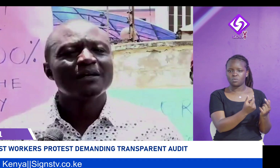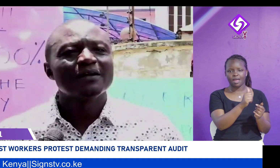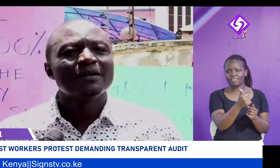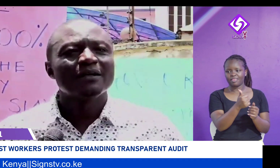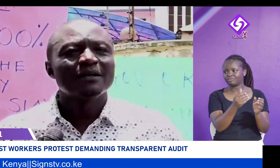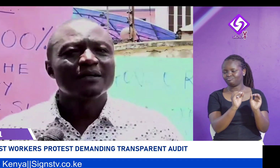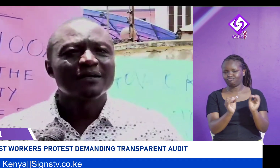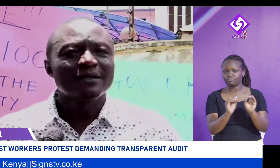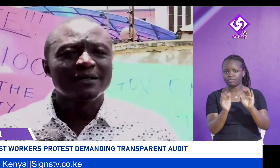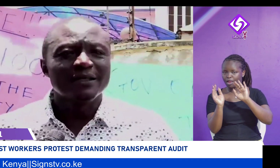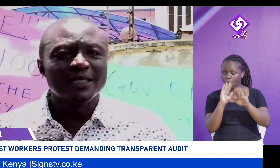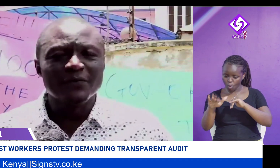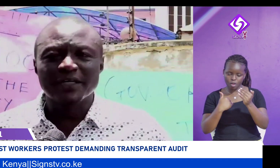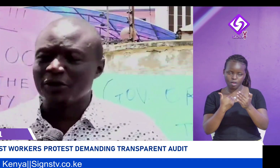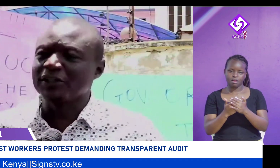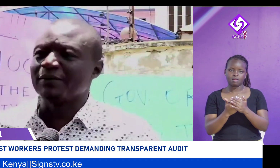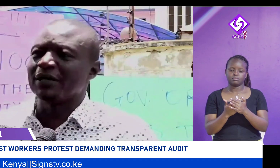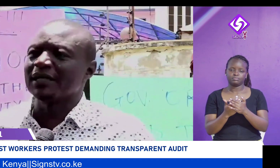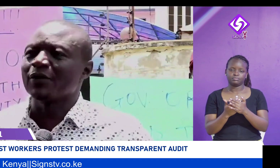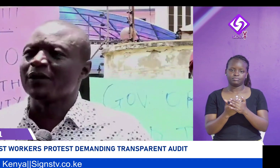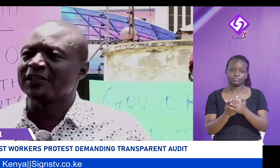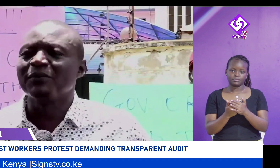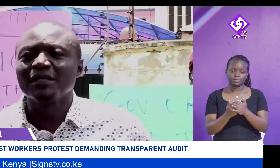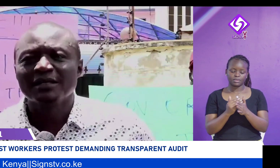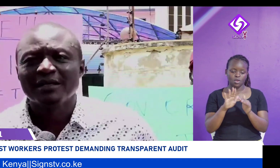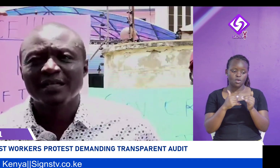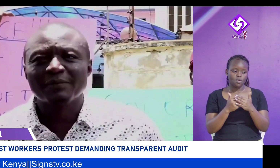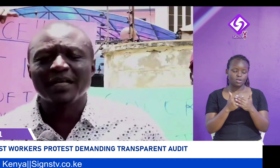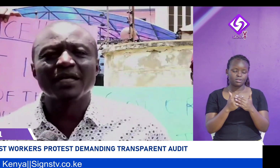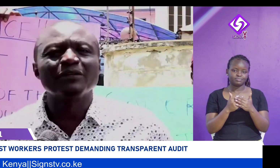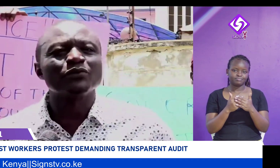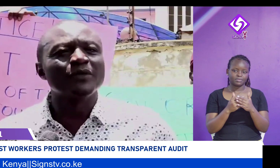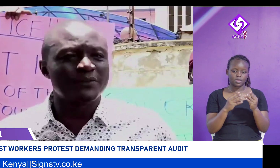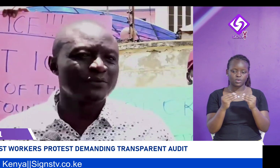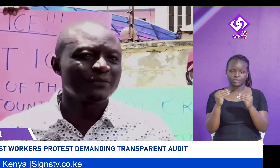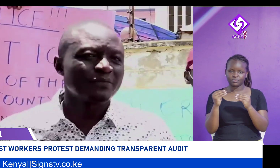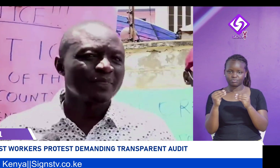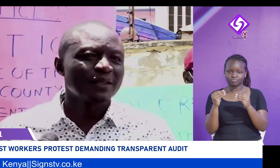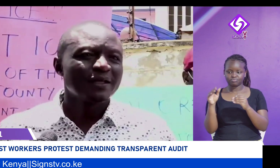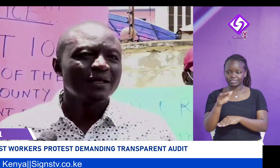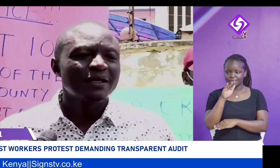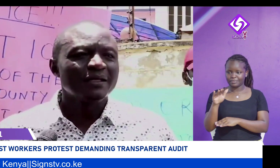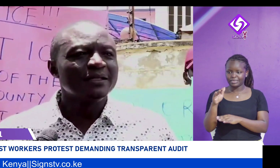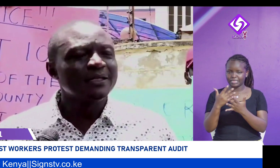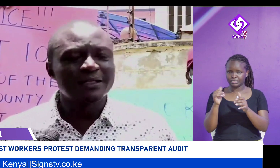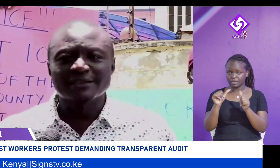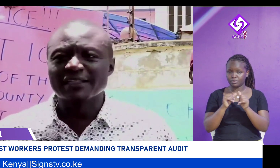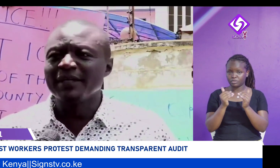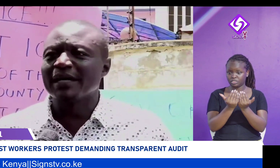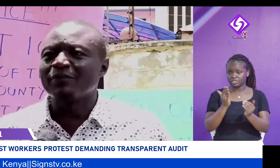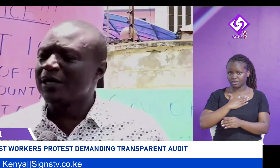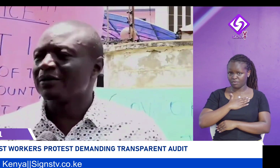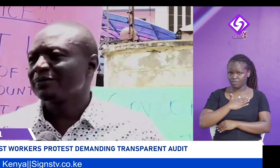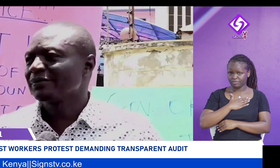positions. Hii wiki yote ambayo tunaenda kuwa assembly ni maneno ya watoto wetu. In any case